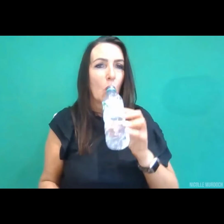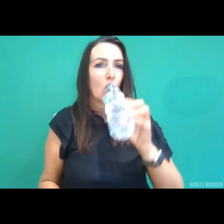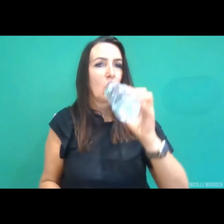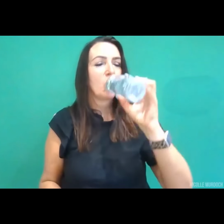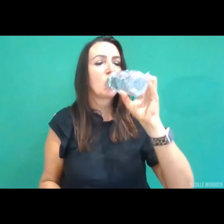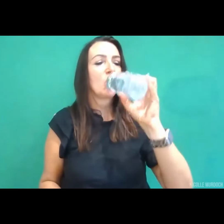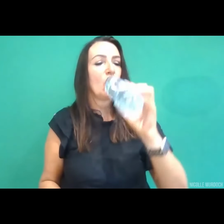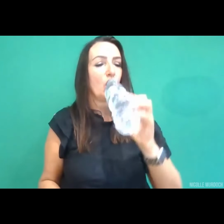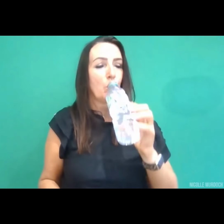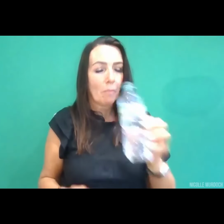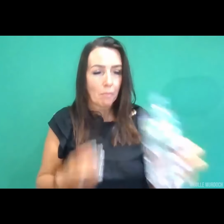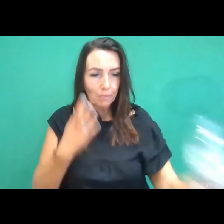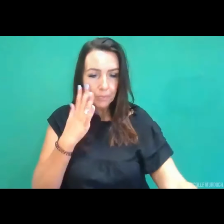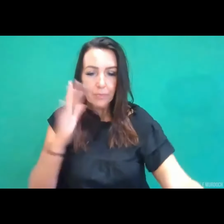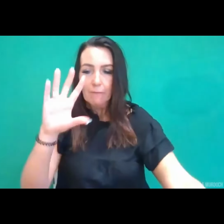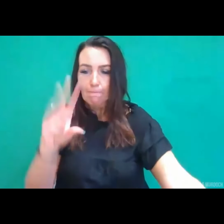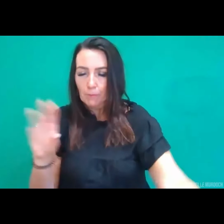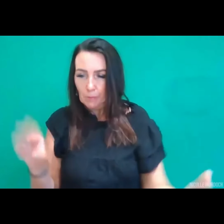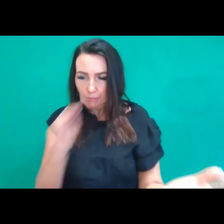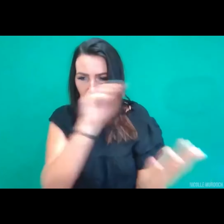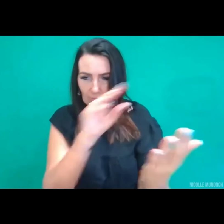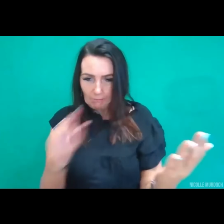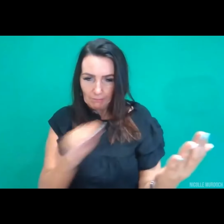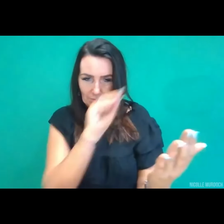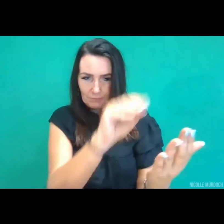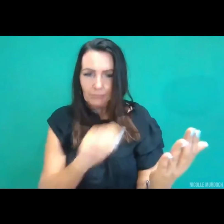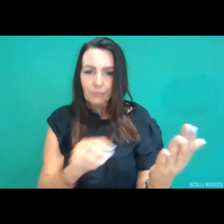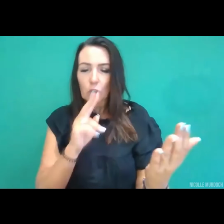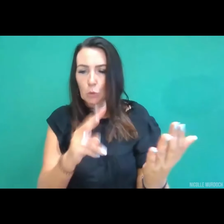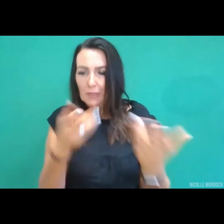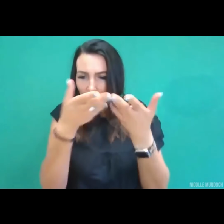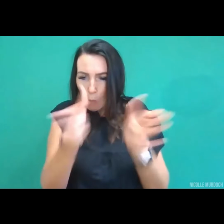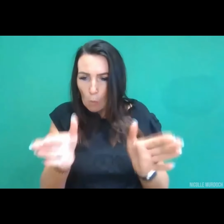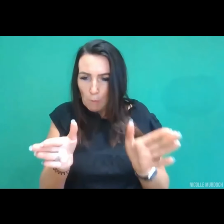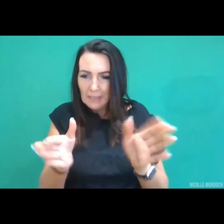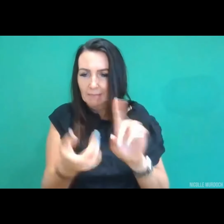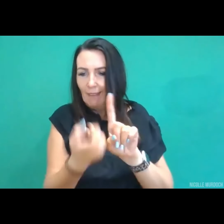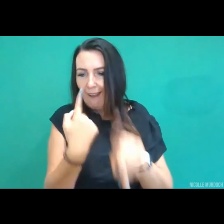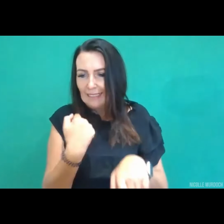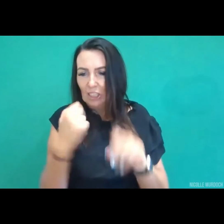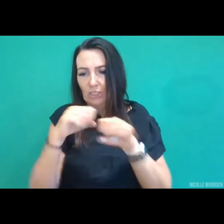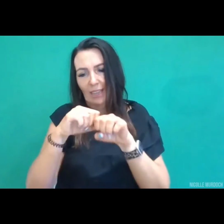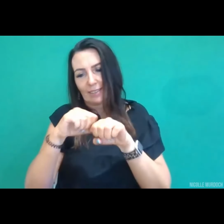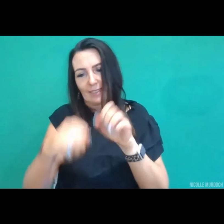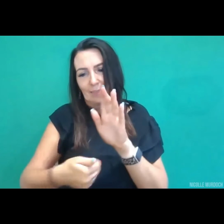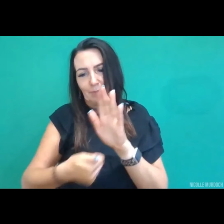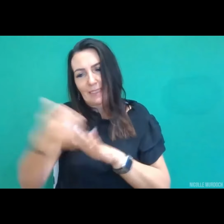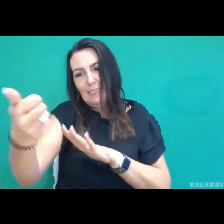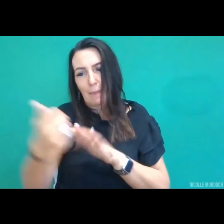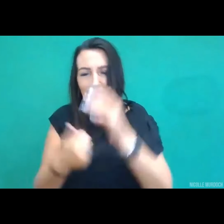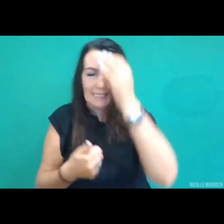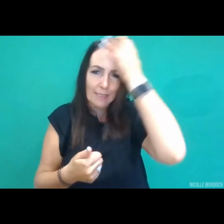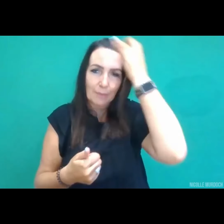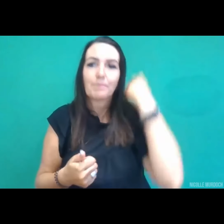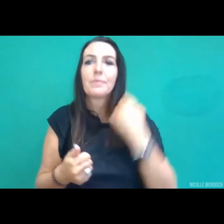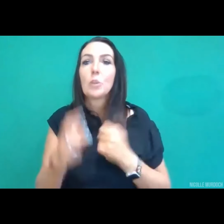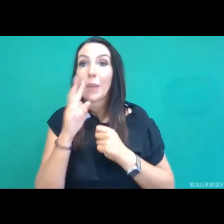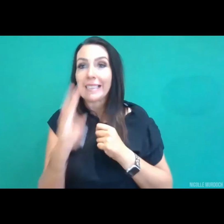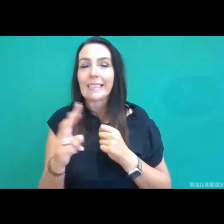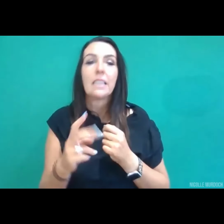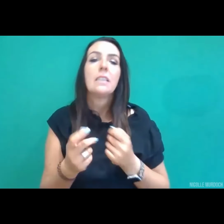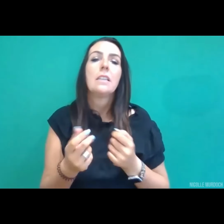at the top of that box, you'll see open, answered, and dismissed. So you'll be able to see those there. So a couple of questions came in